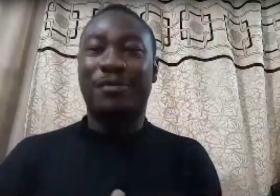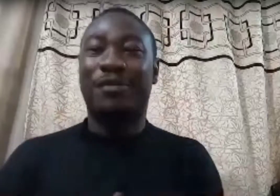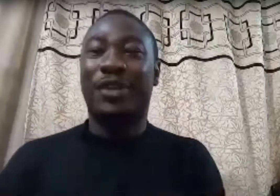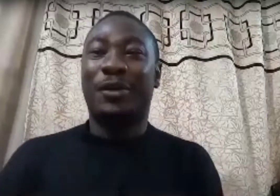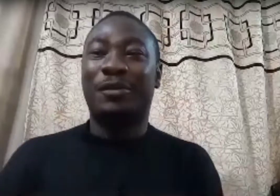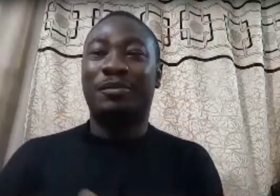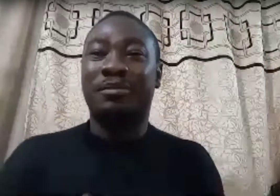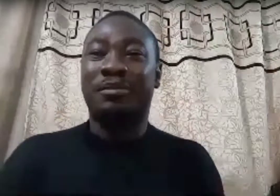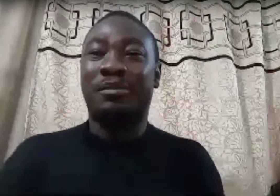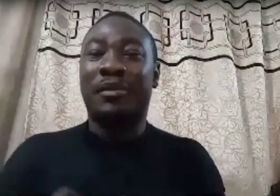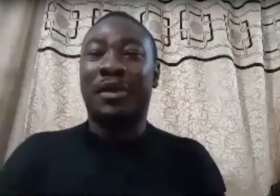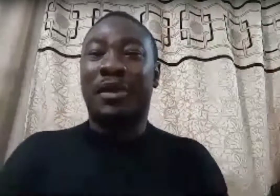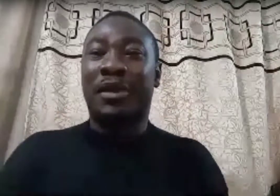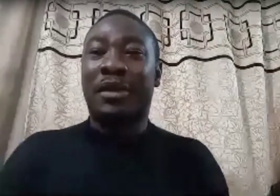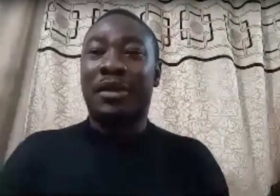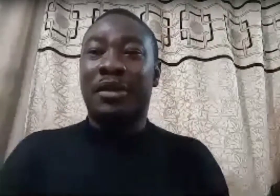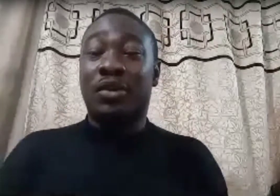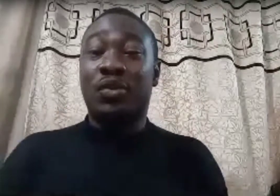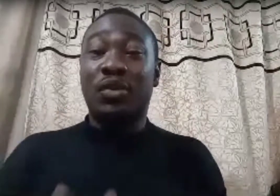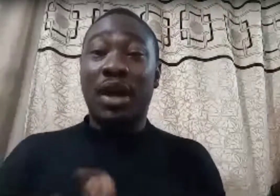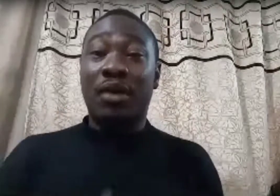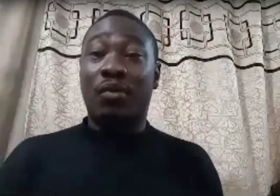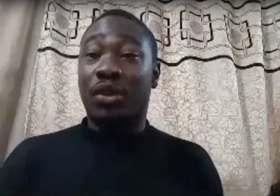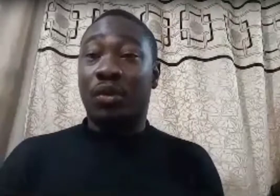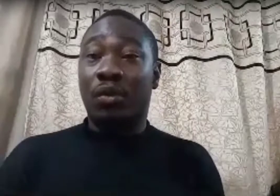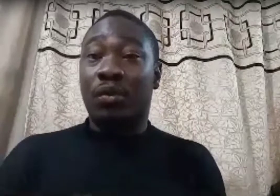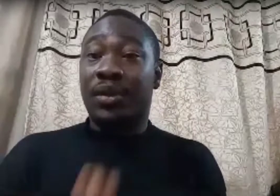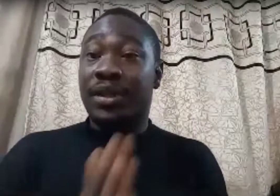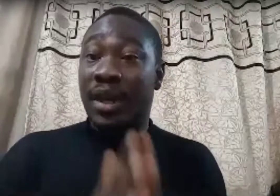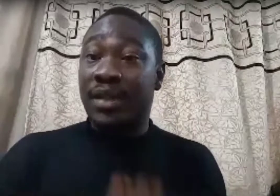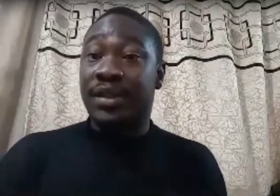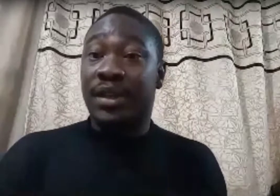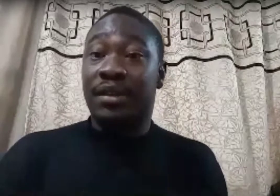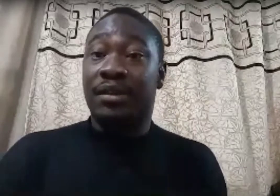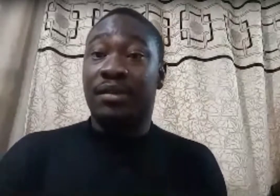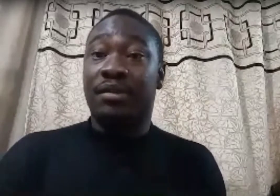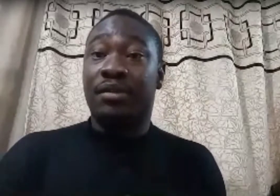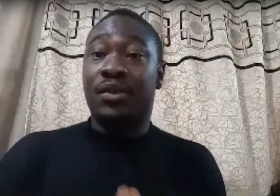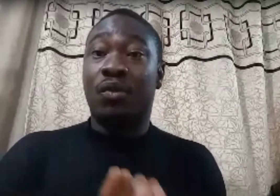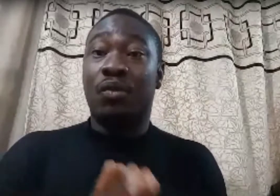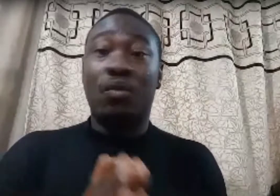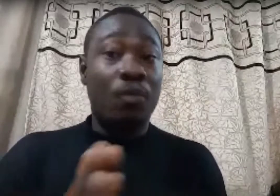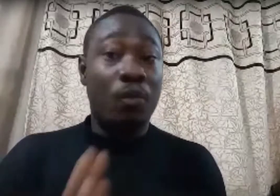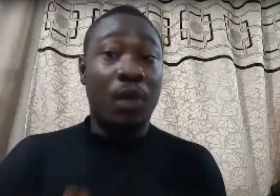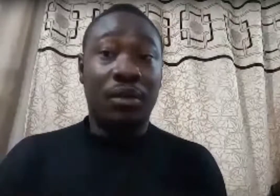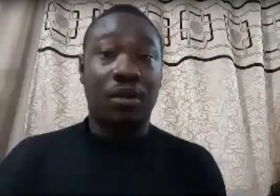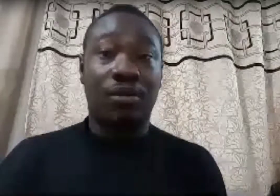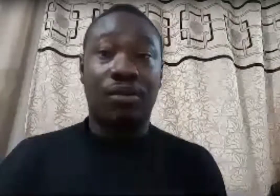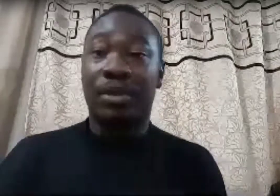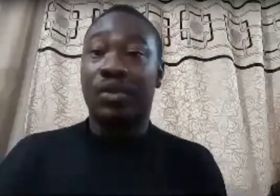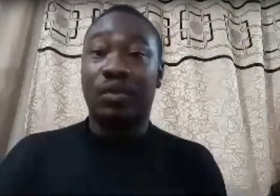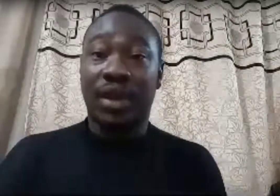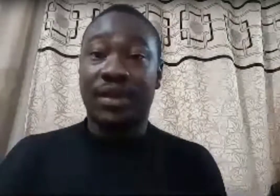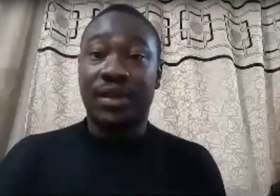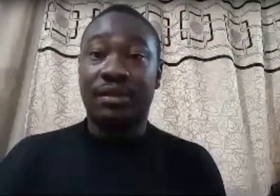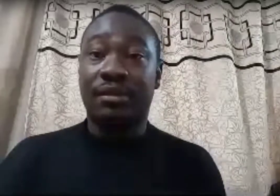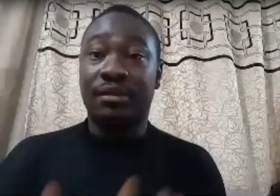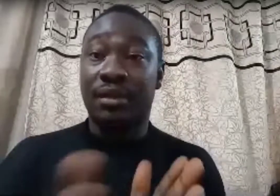So now we know 30 to 100, to 90, 30 to 90.